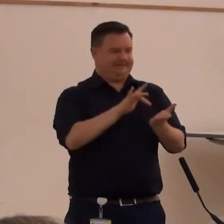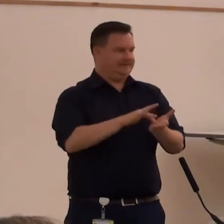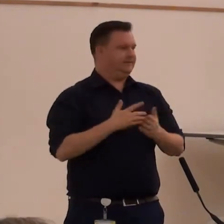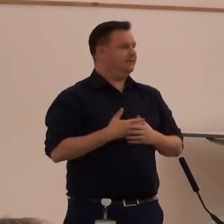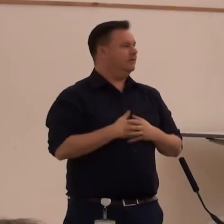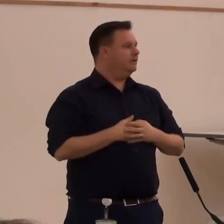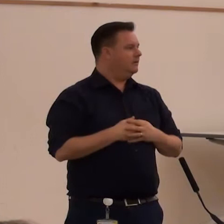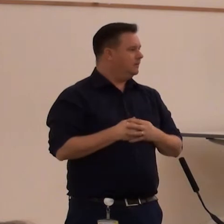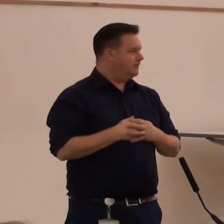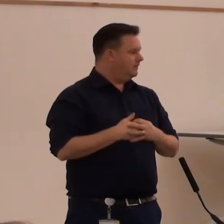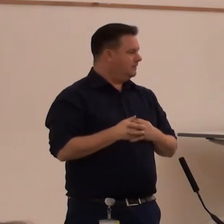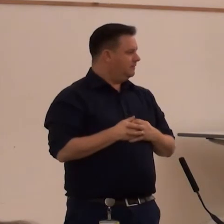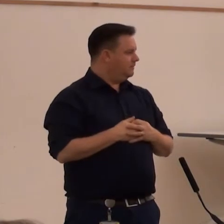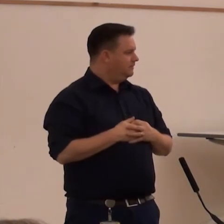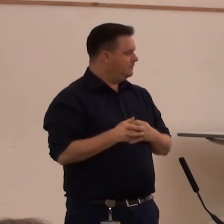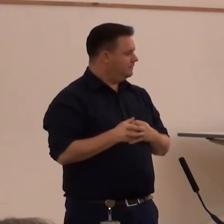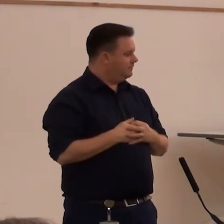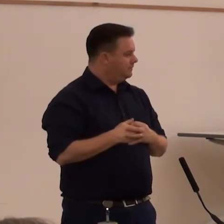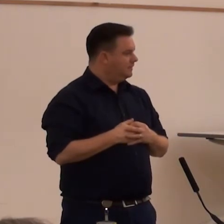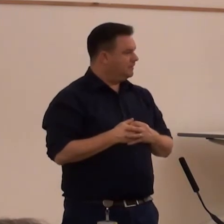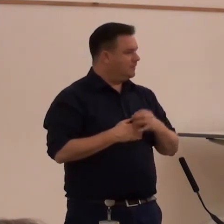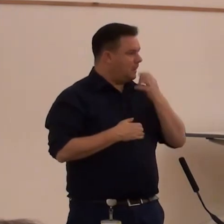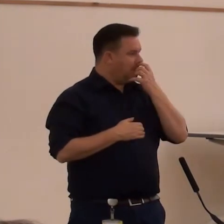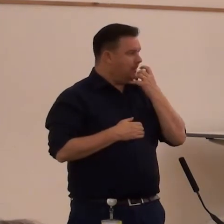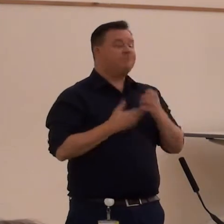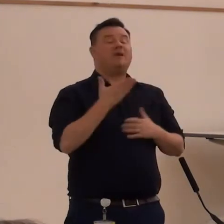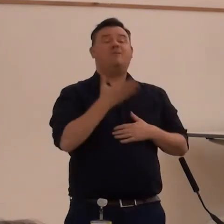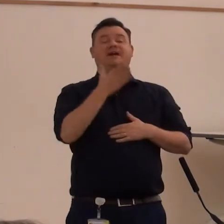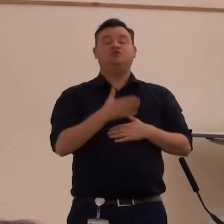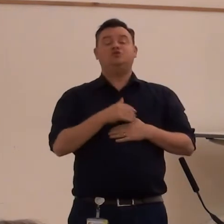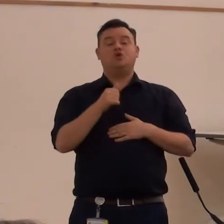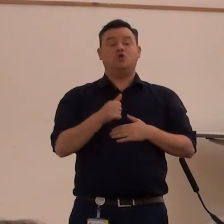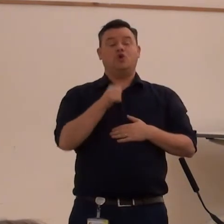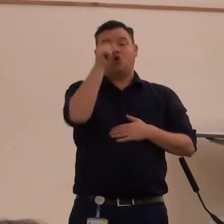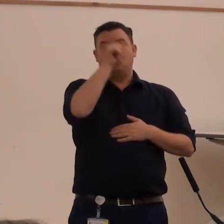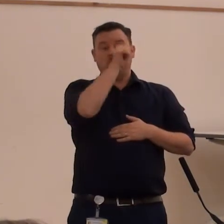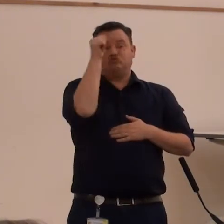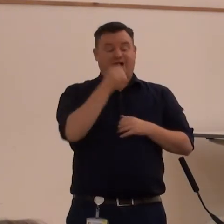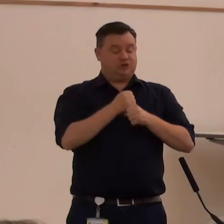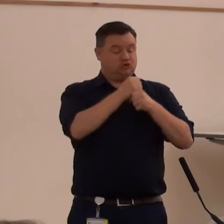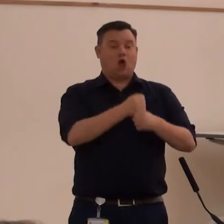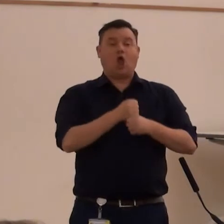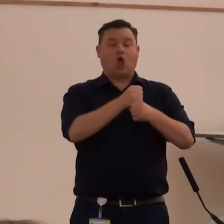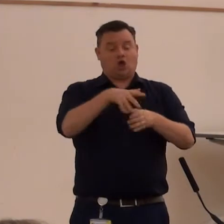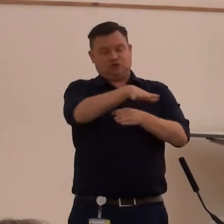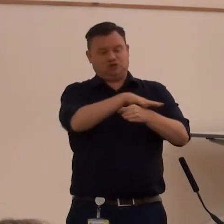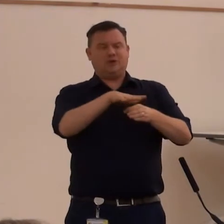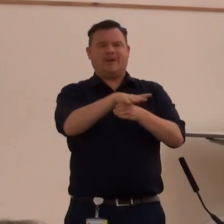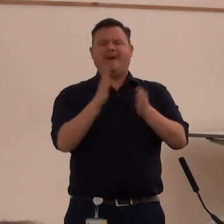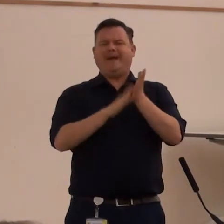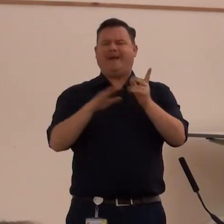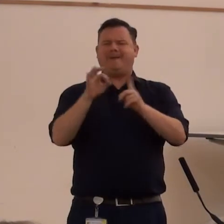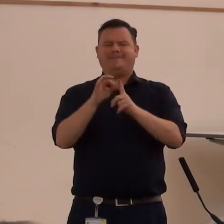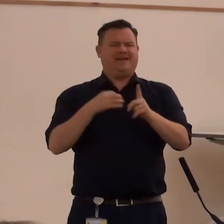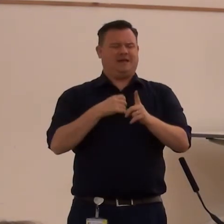to Christchurch, for example, because there was an MP in Christchurch who was blocking anti-discrimination legislation